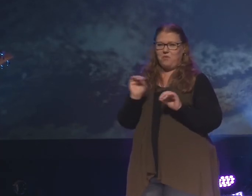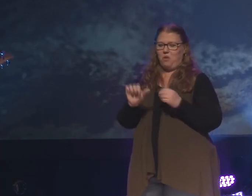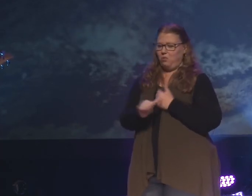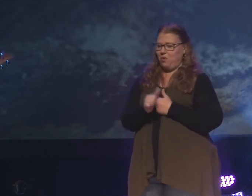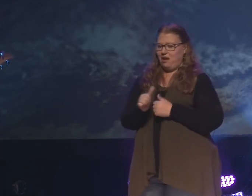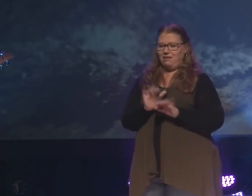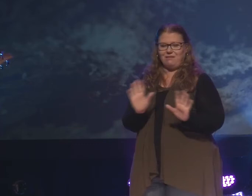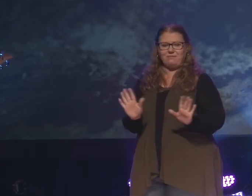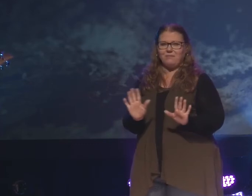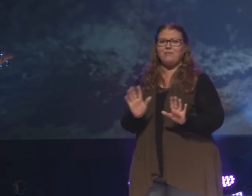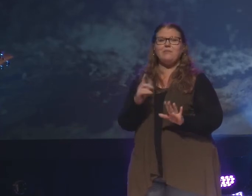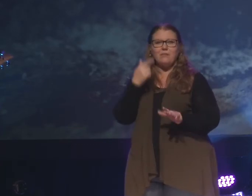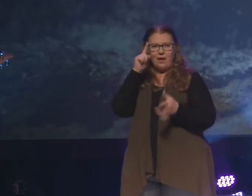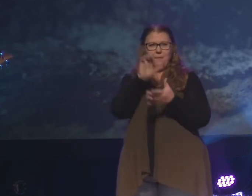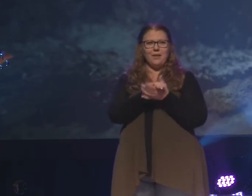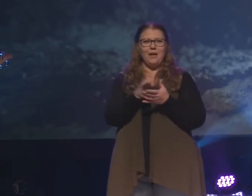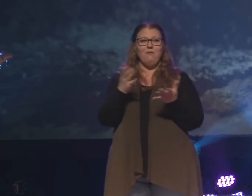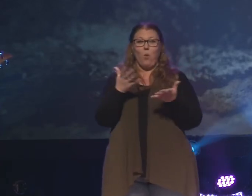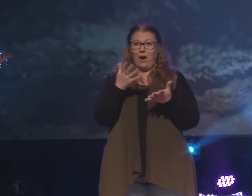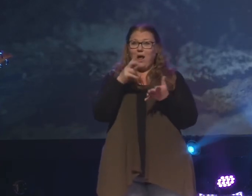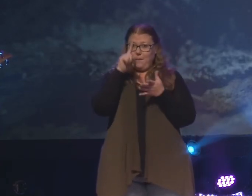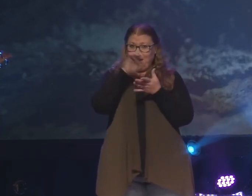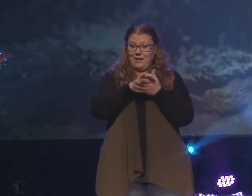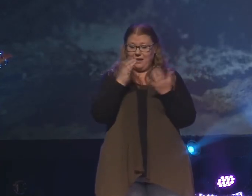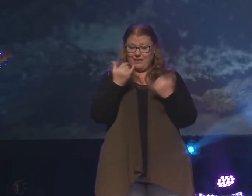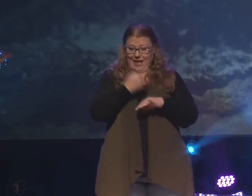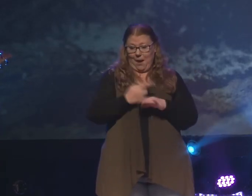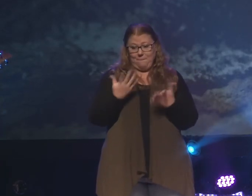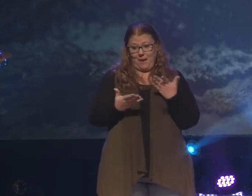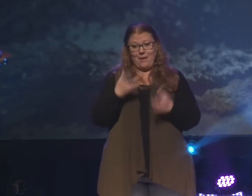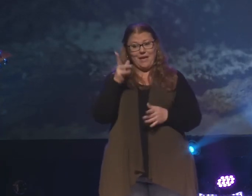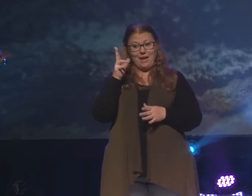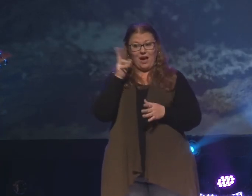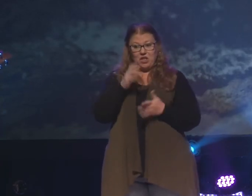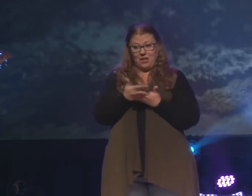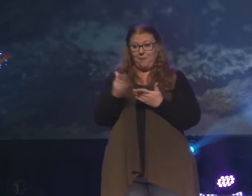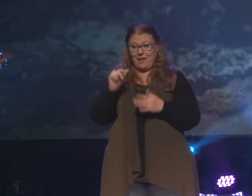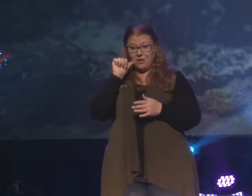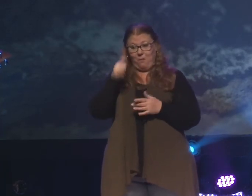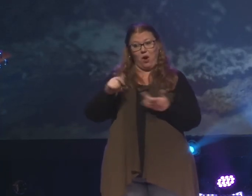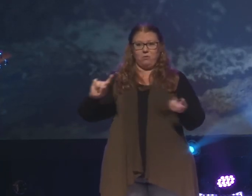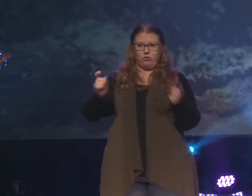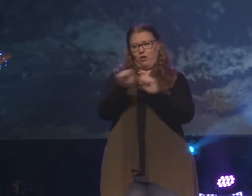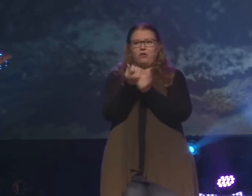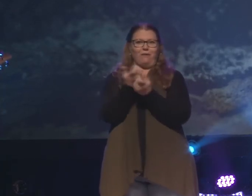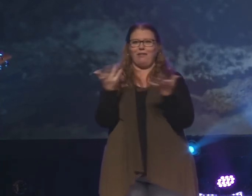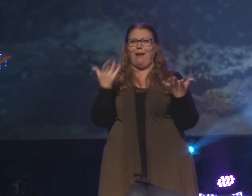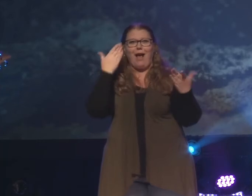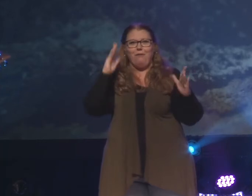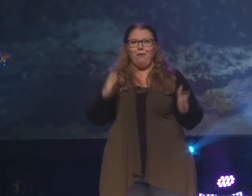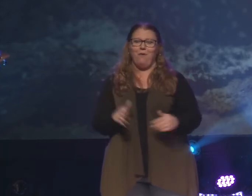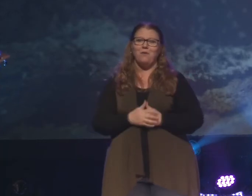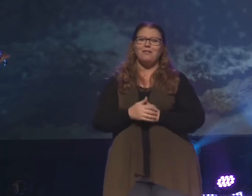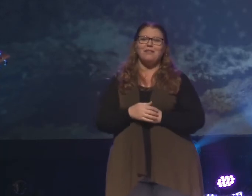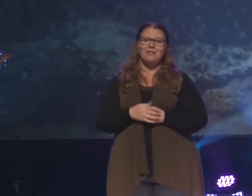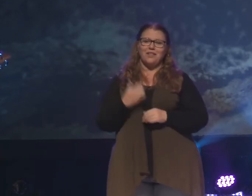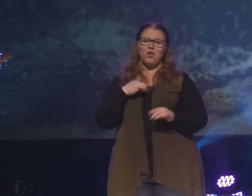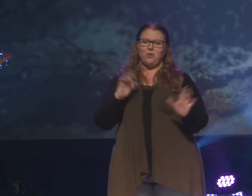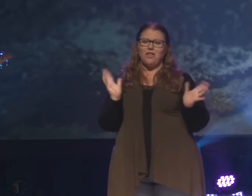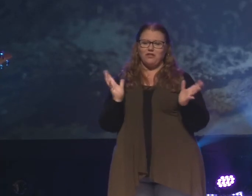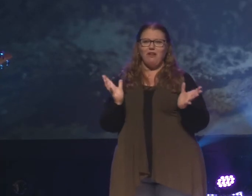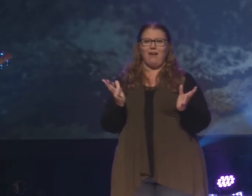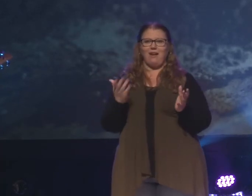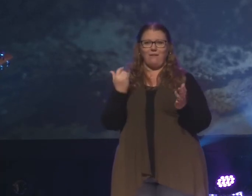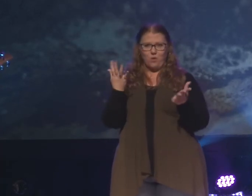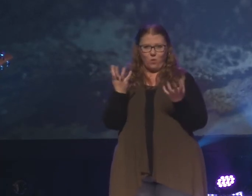I believe what I believe today. I could read an article or listen to a podcast that changes all that tomorrow. So let's chat if you want